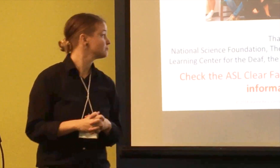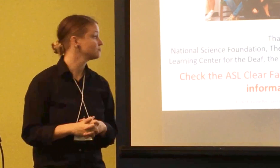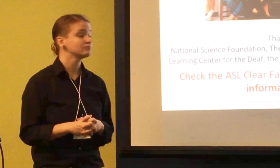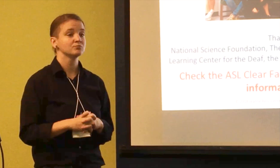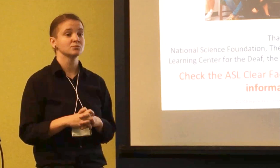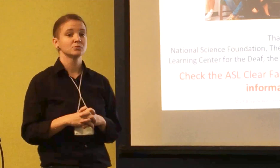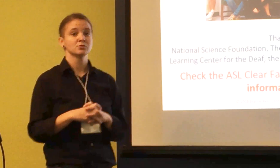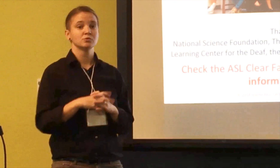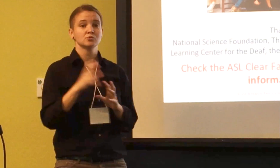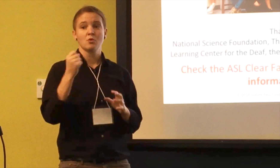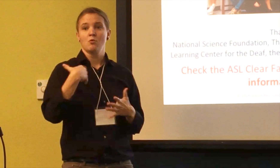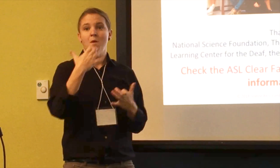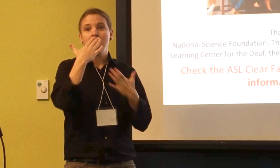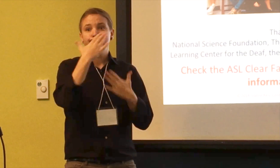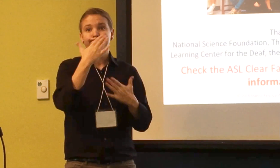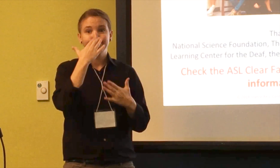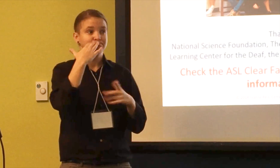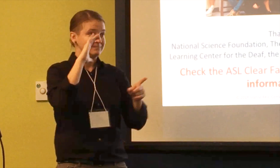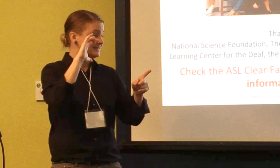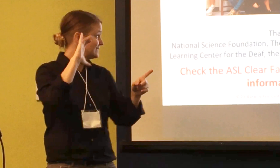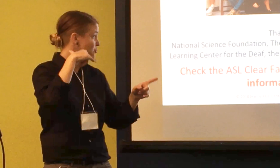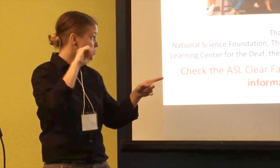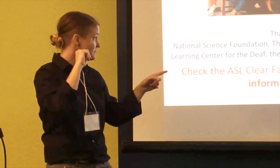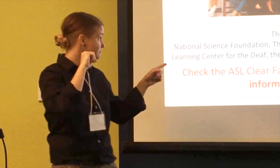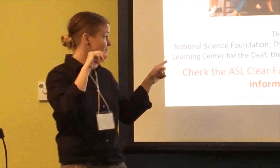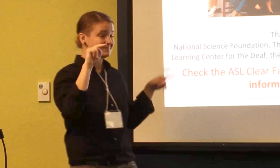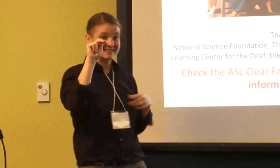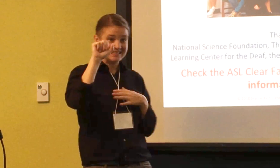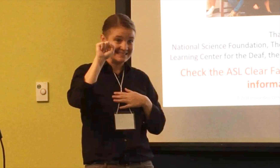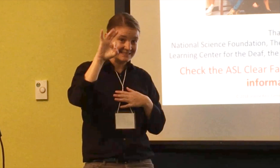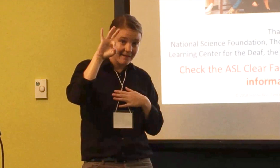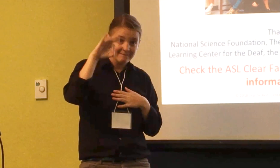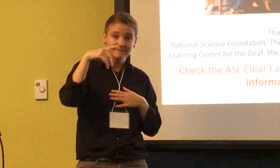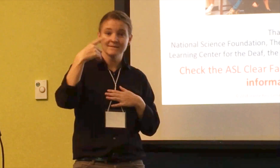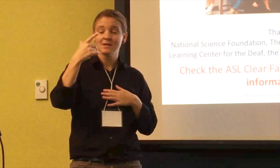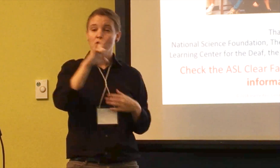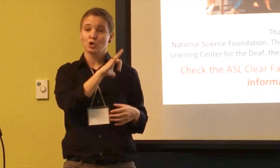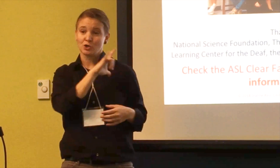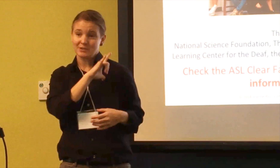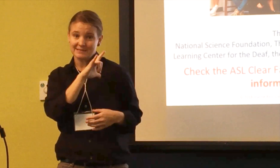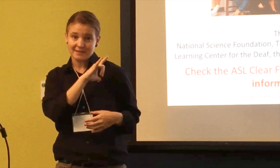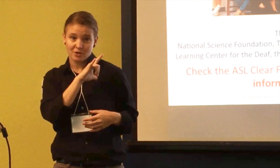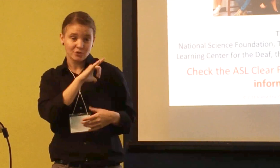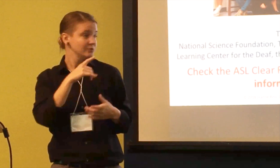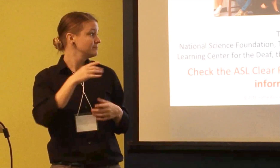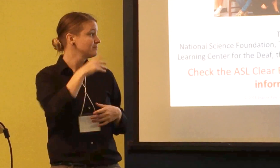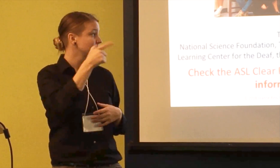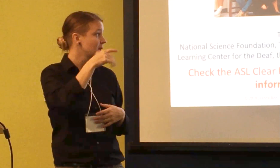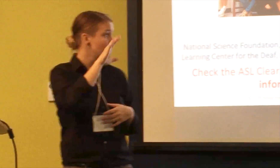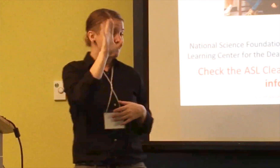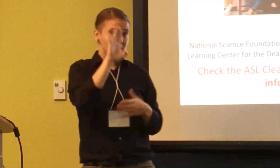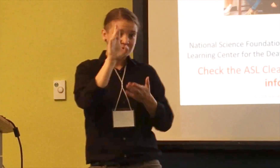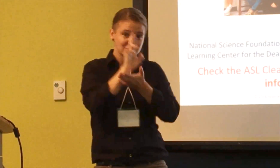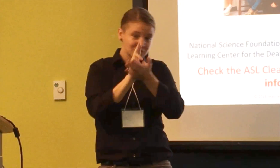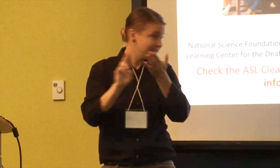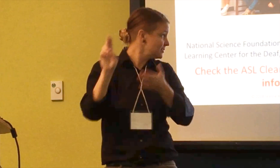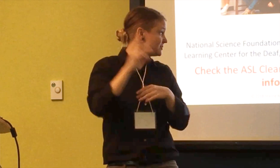supporting. So I'd like to thank the CLEAR team, the National Science